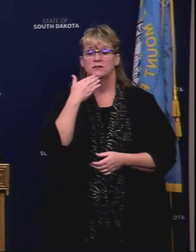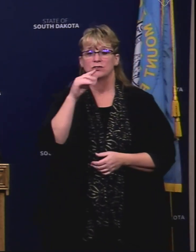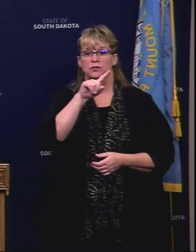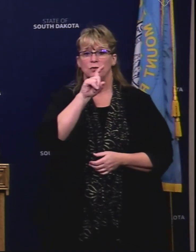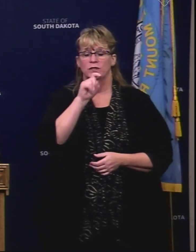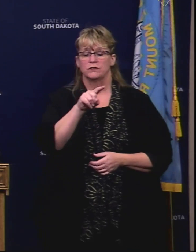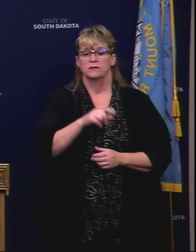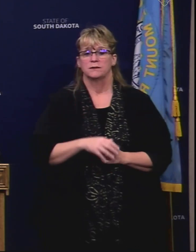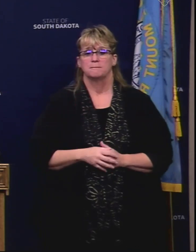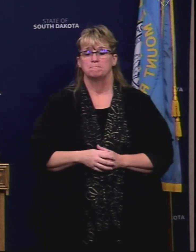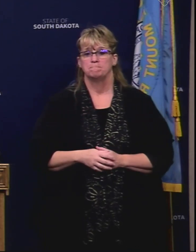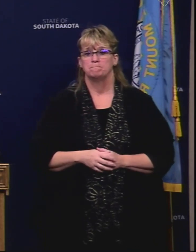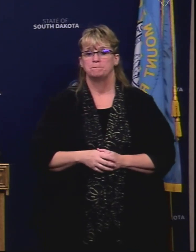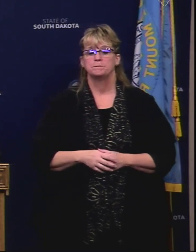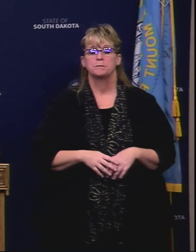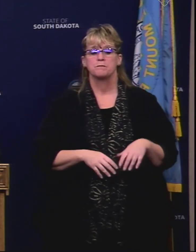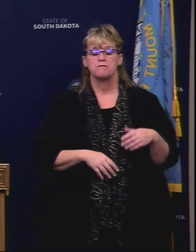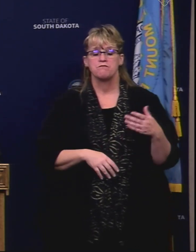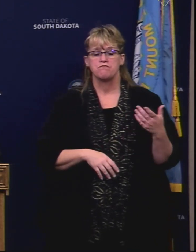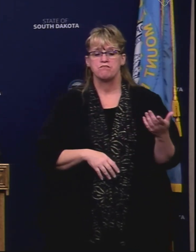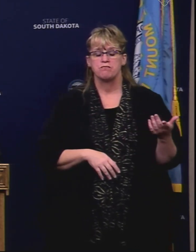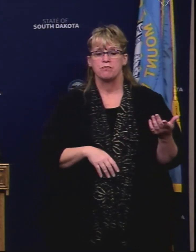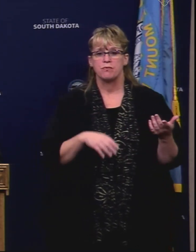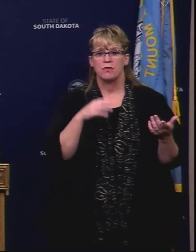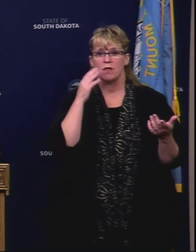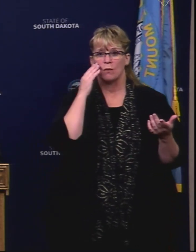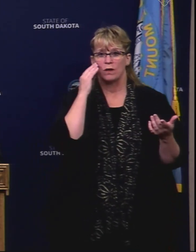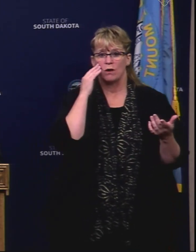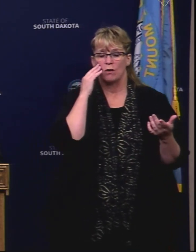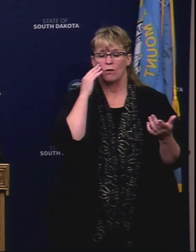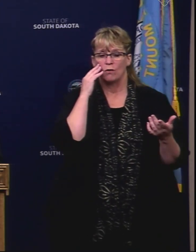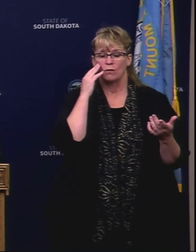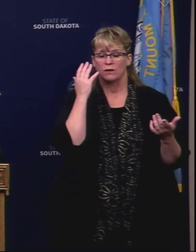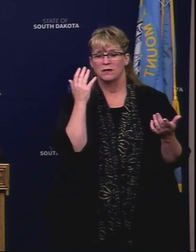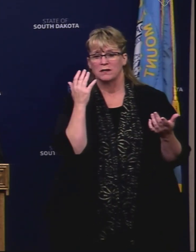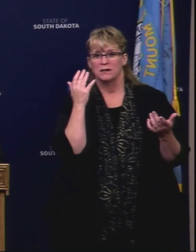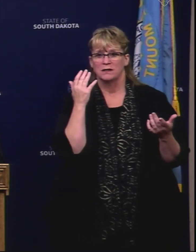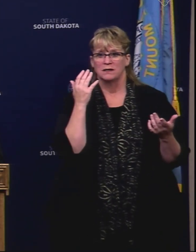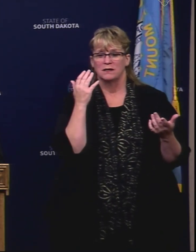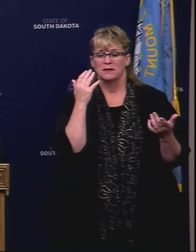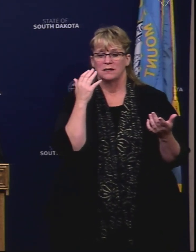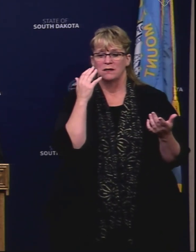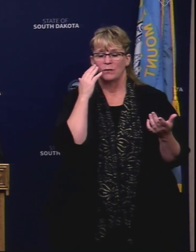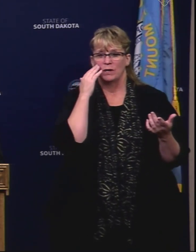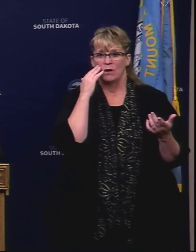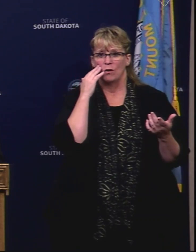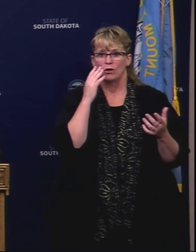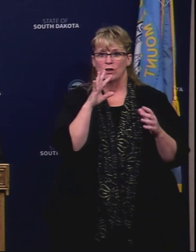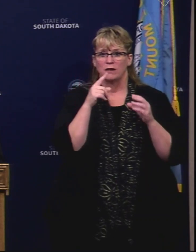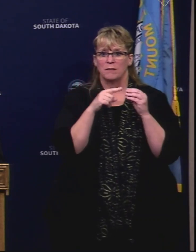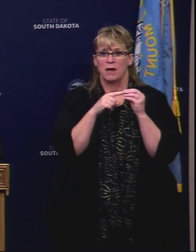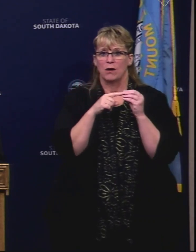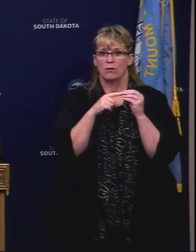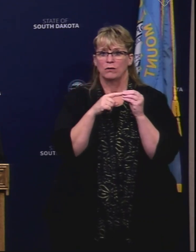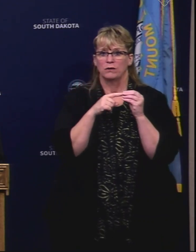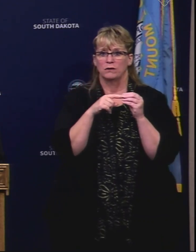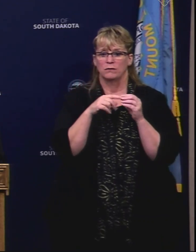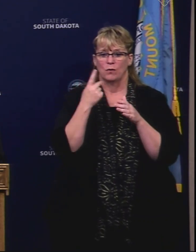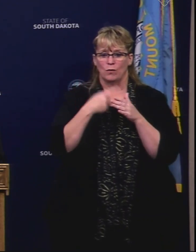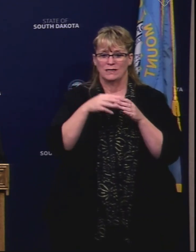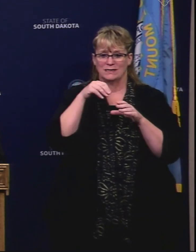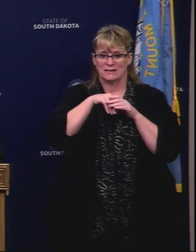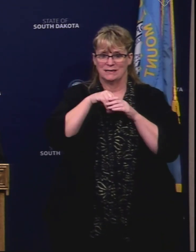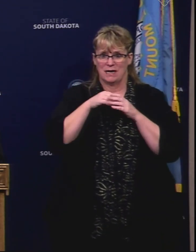Kim Alsam-Reisden. We do know that there is some uncertainty around the immunity that is built up after a